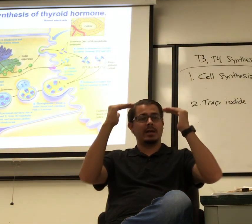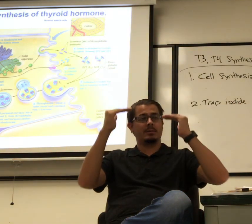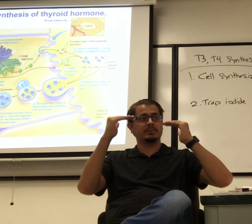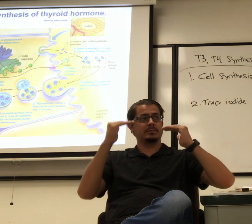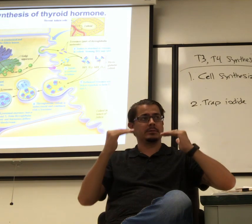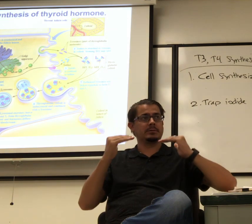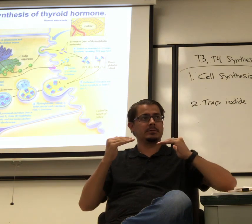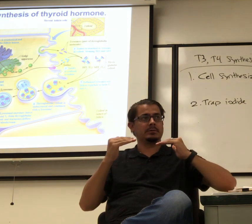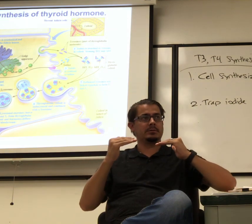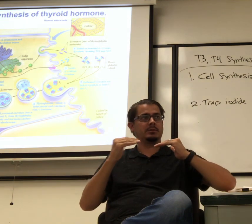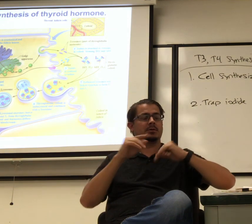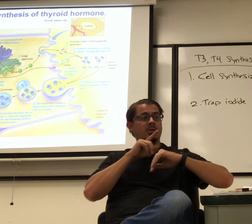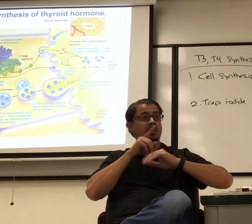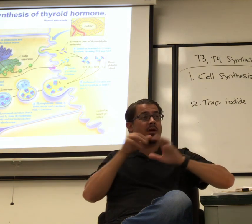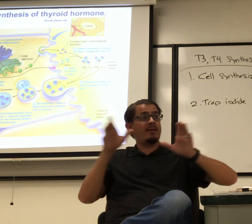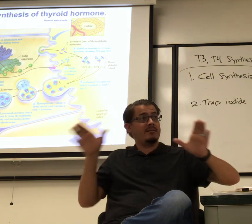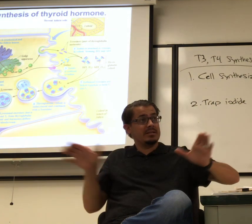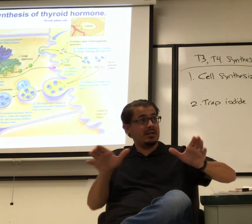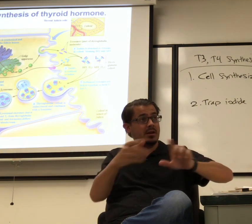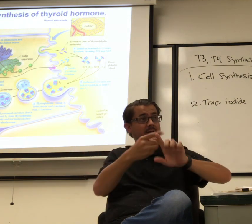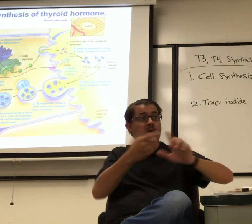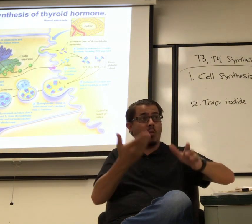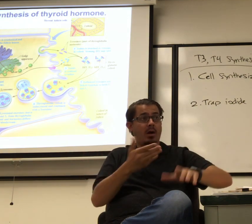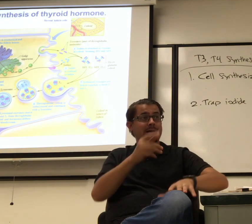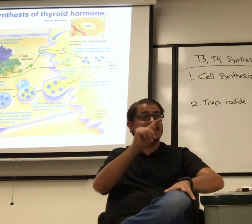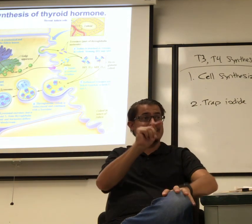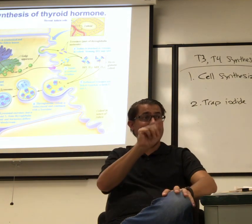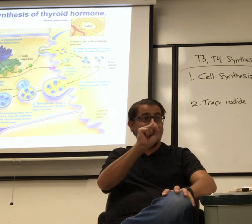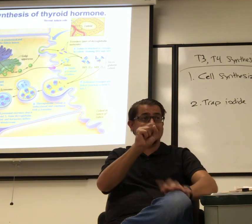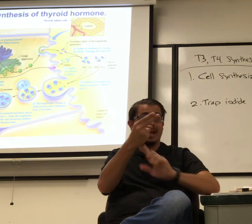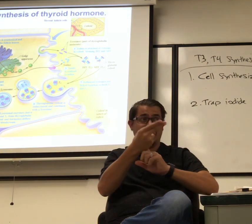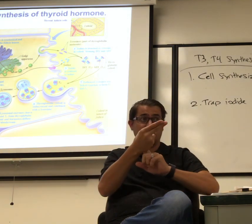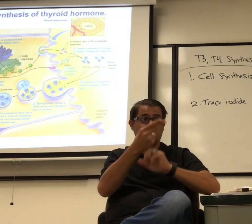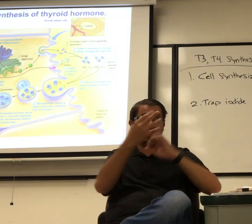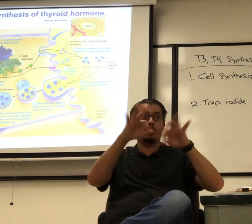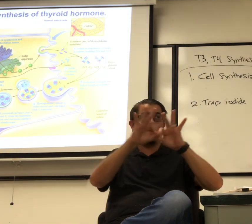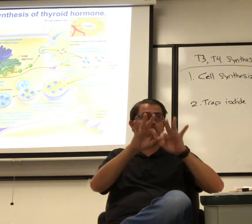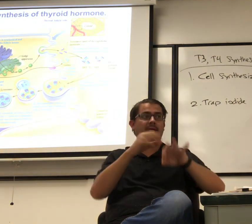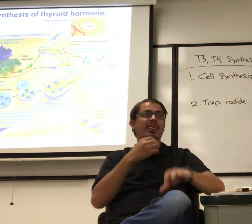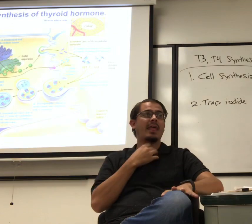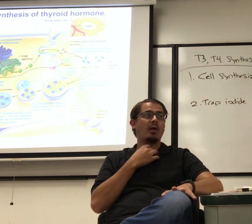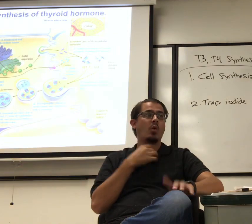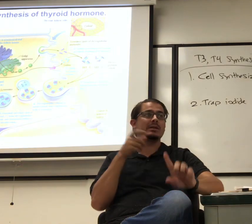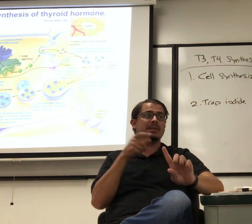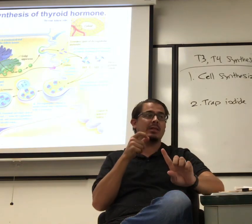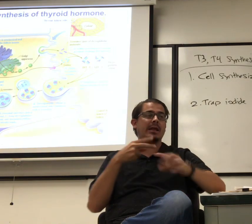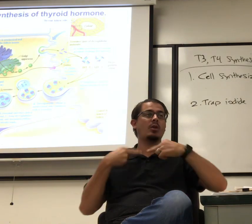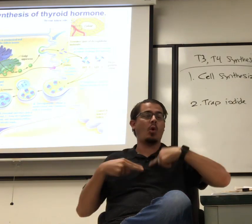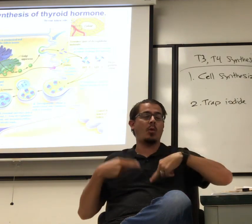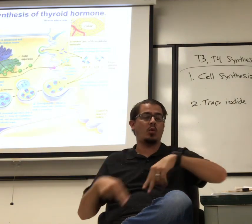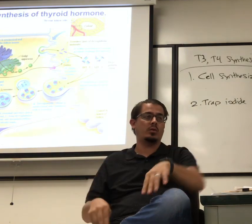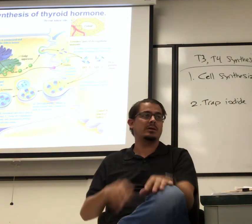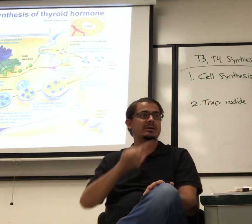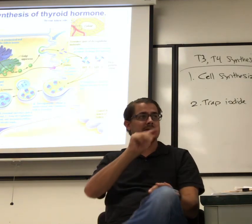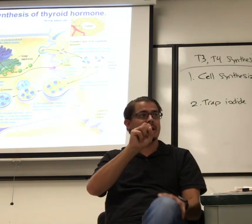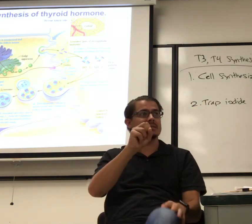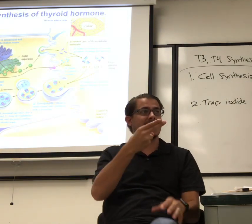Before I proceed, I should mention all of these steps, again, are facilitated